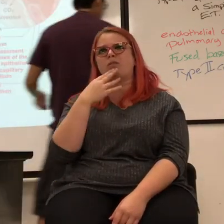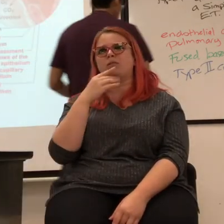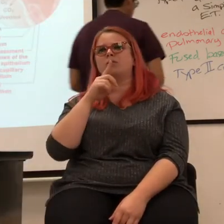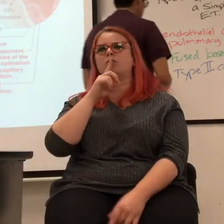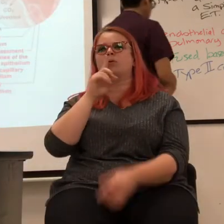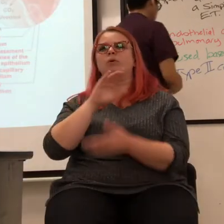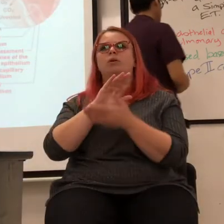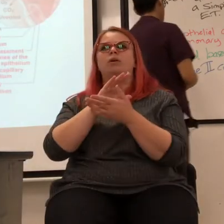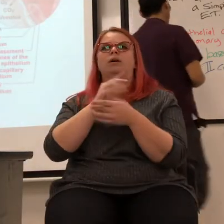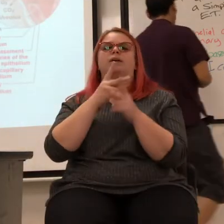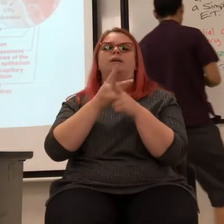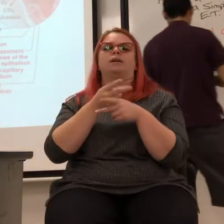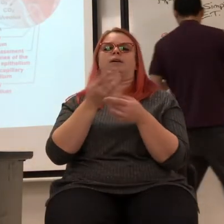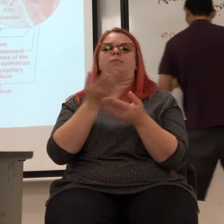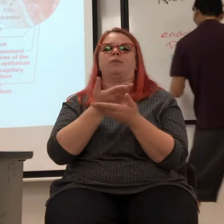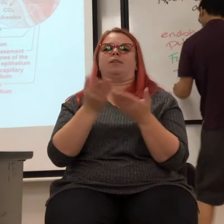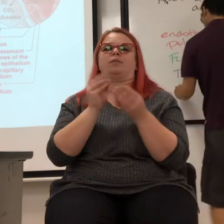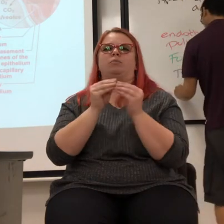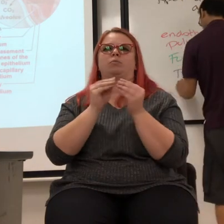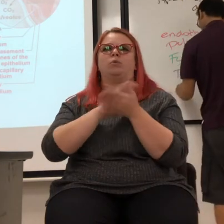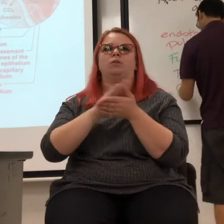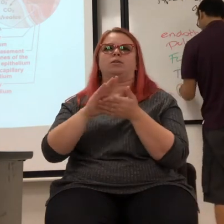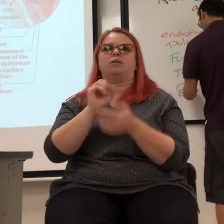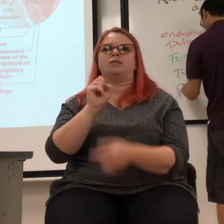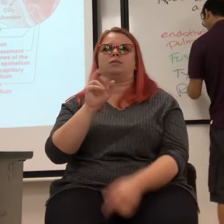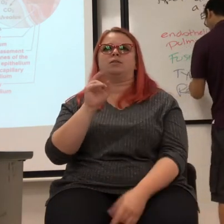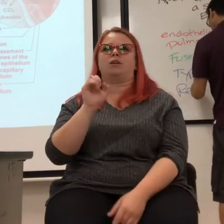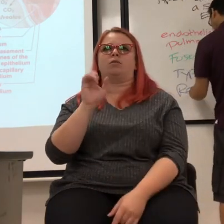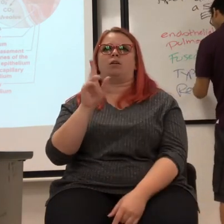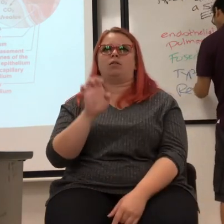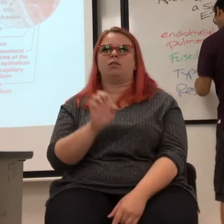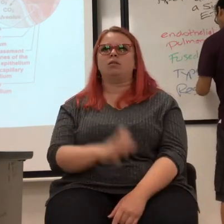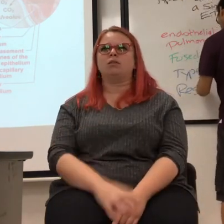I'll just put resident macrophage.